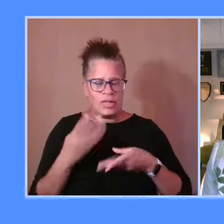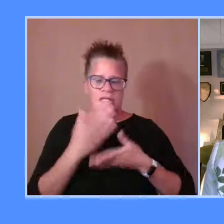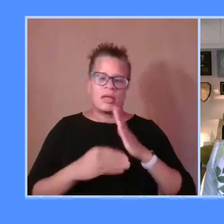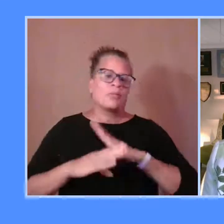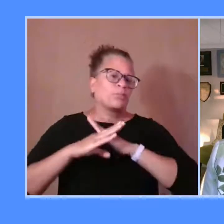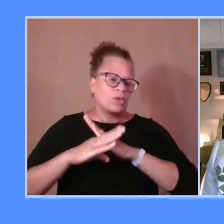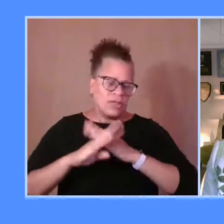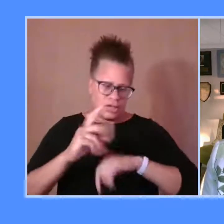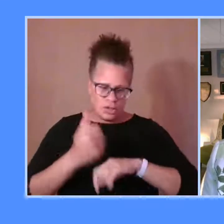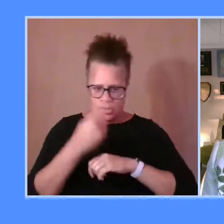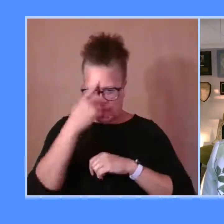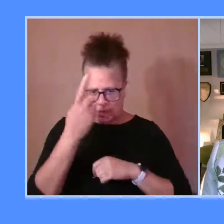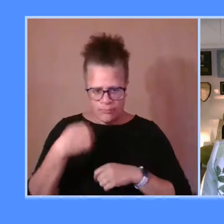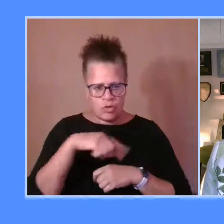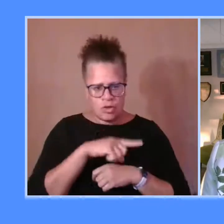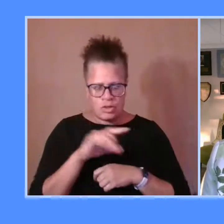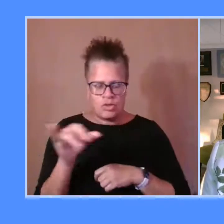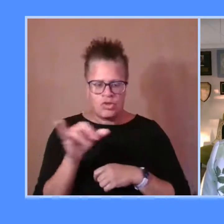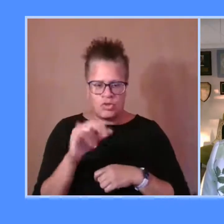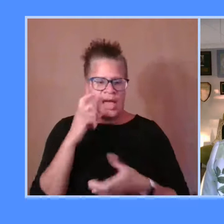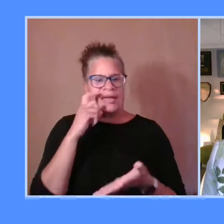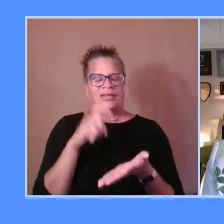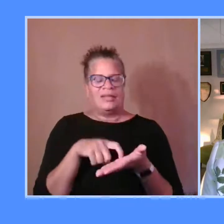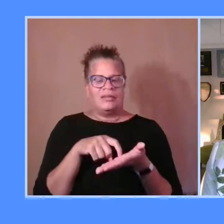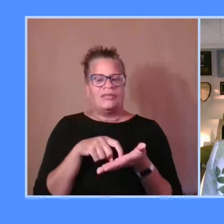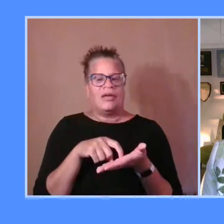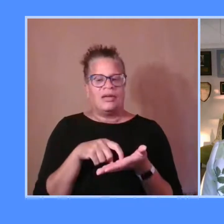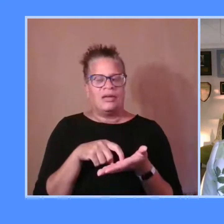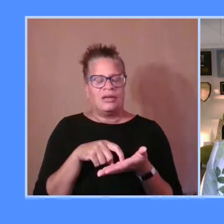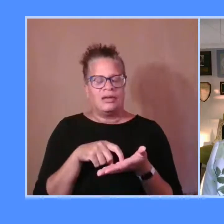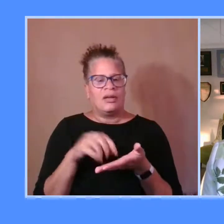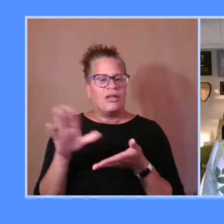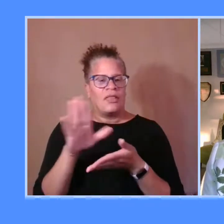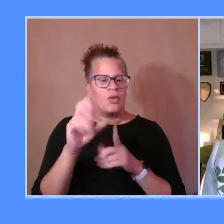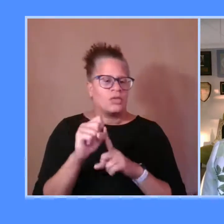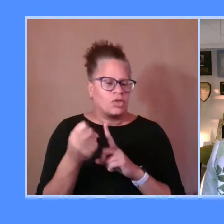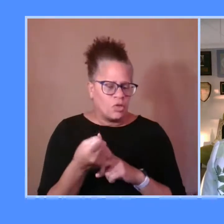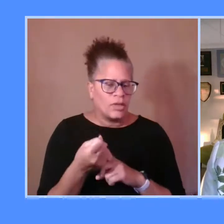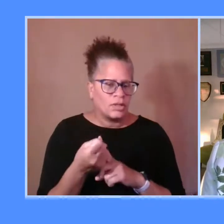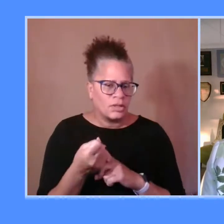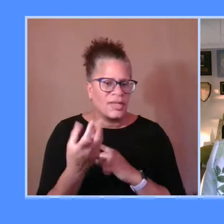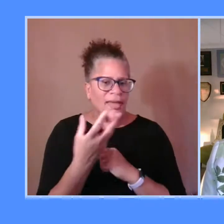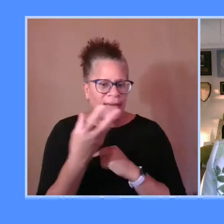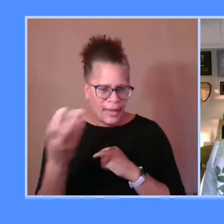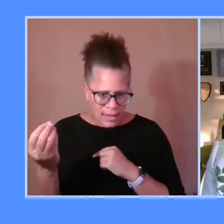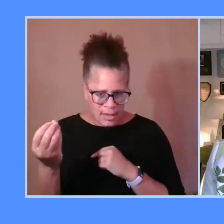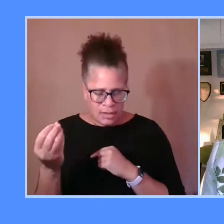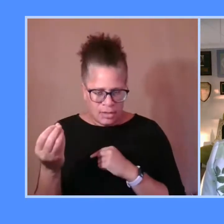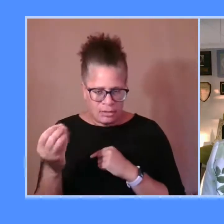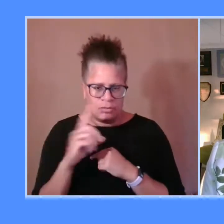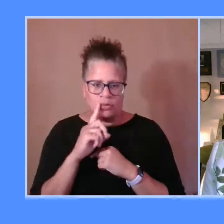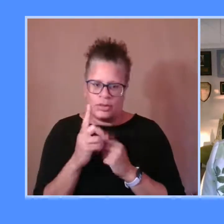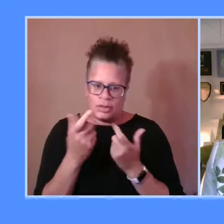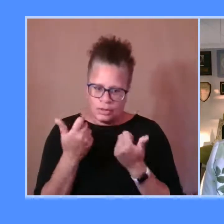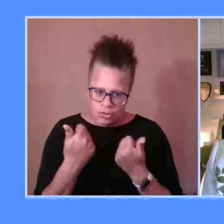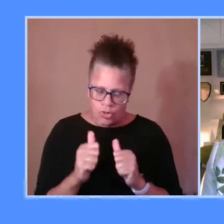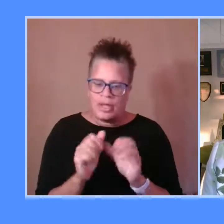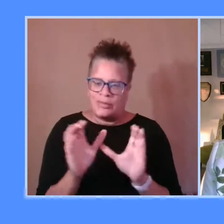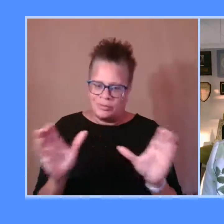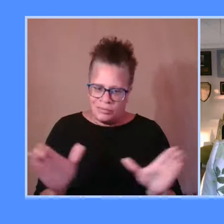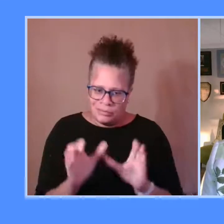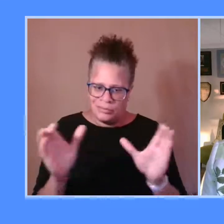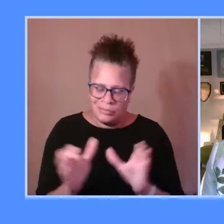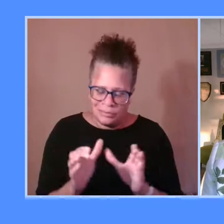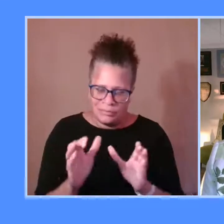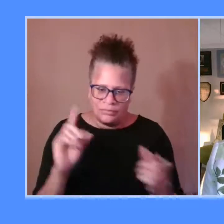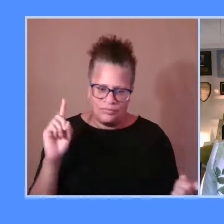in place. We've identified those situations and really working to